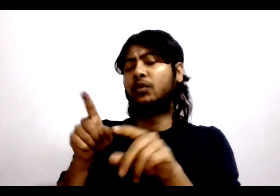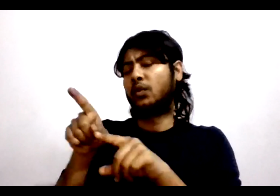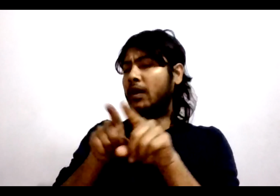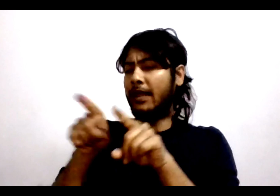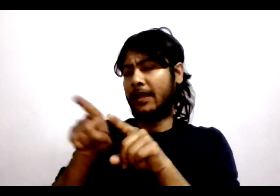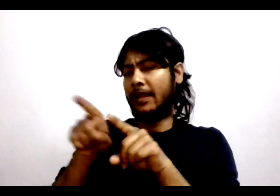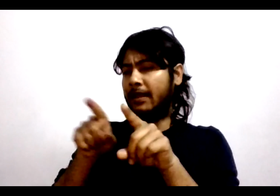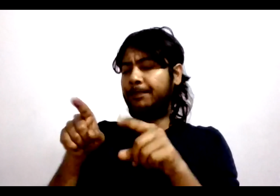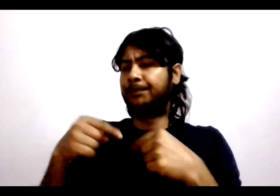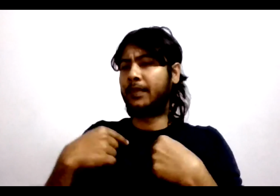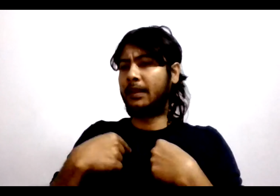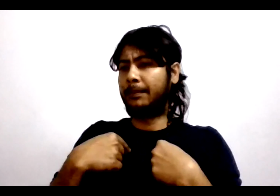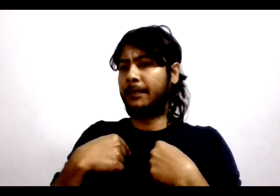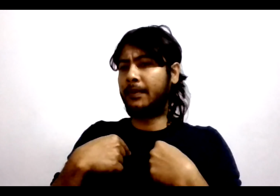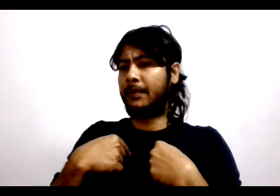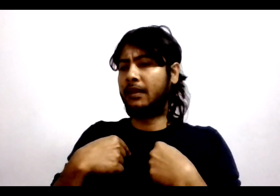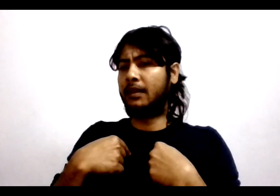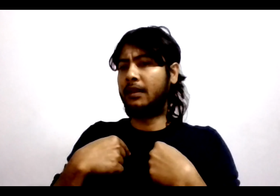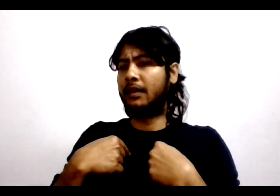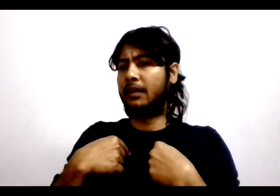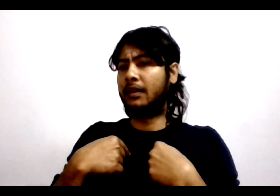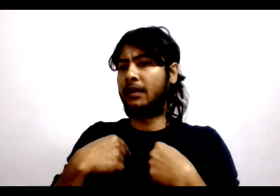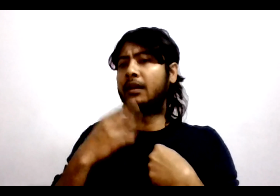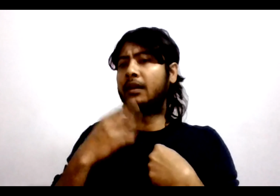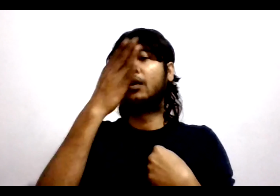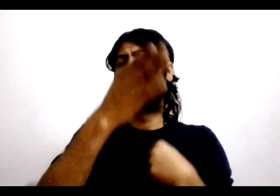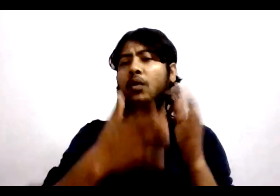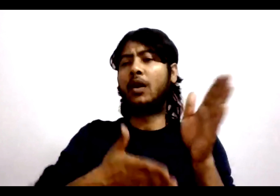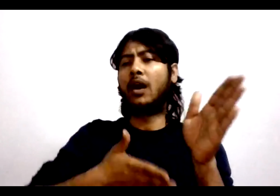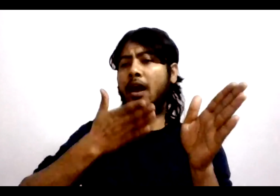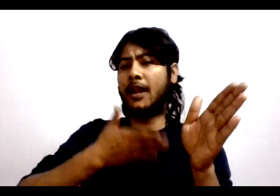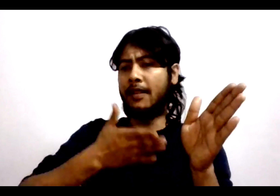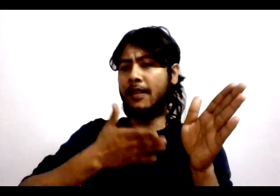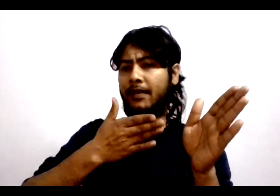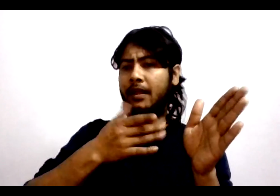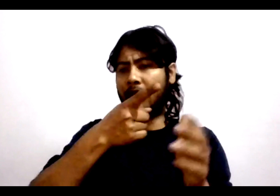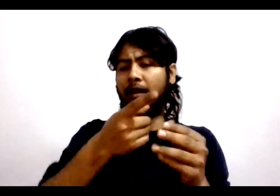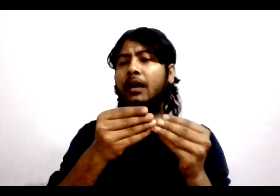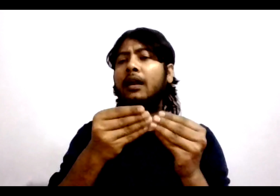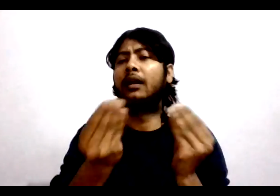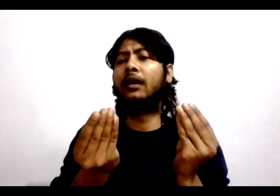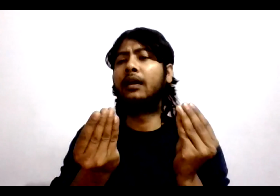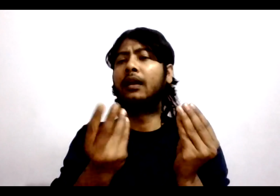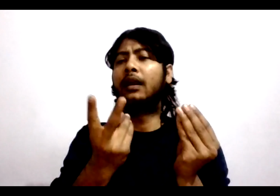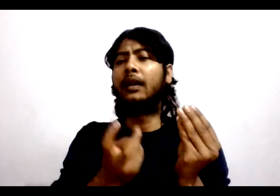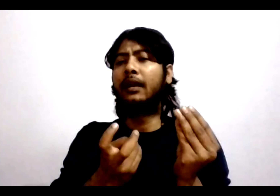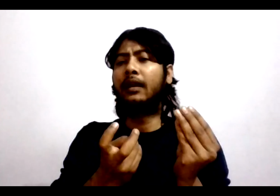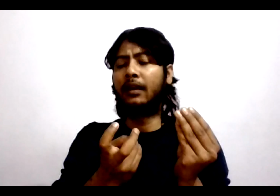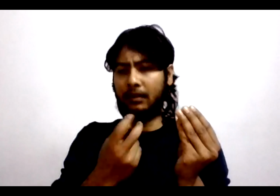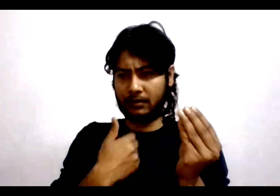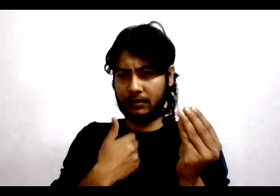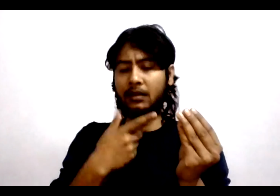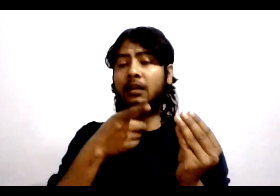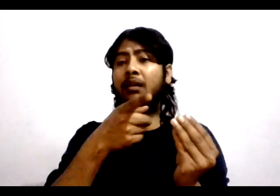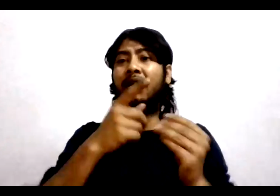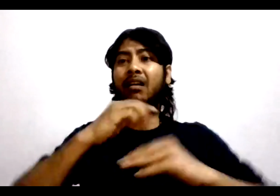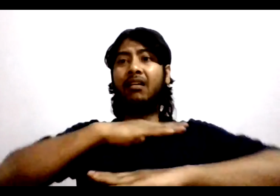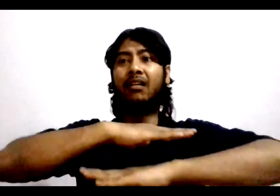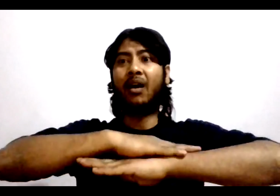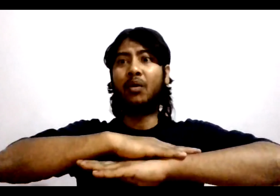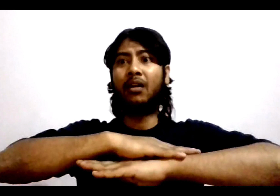my ticket on the ticket counter, at the railway counter. Sometimes the counters are so high, sometimes counters are so